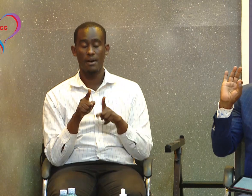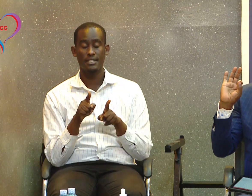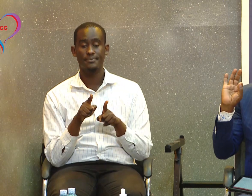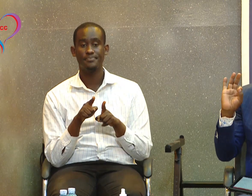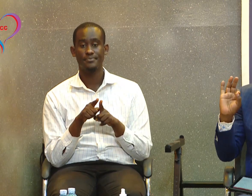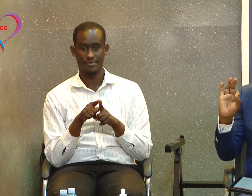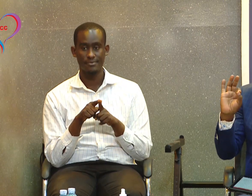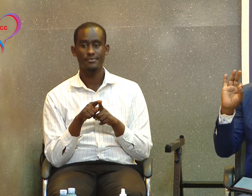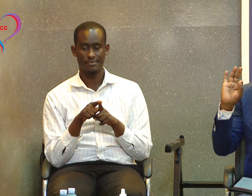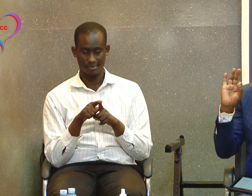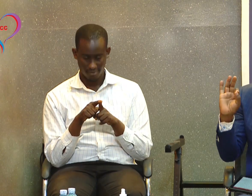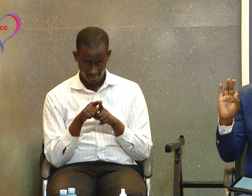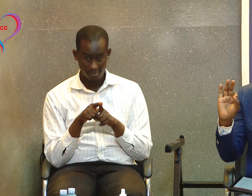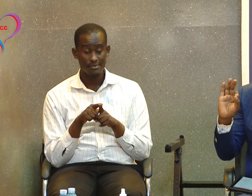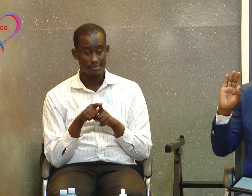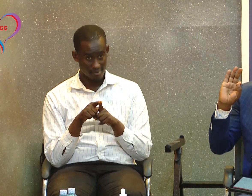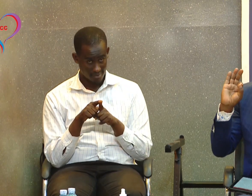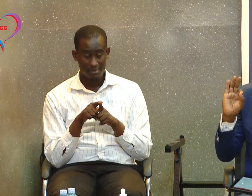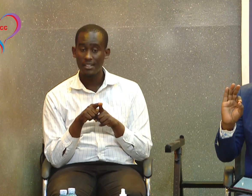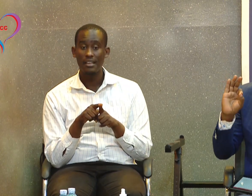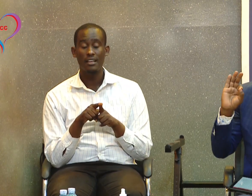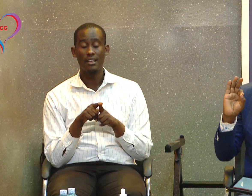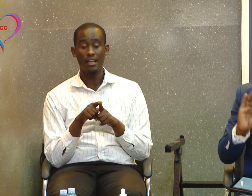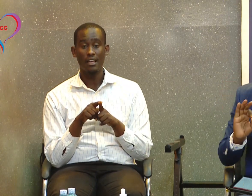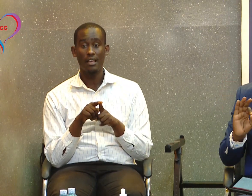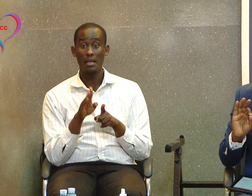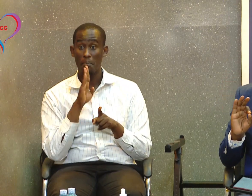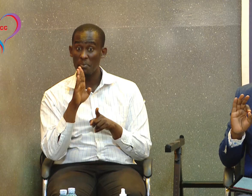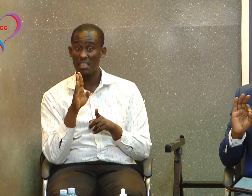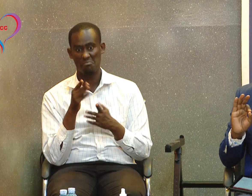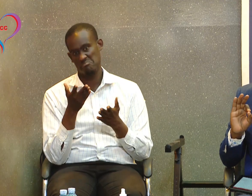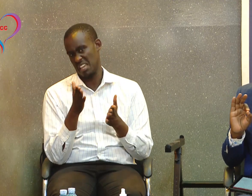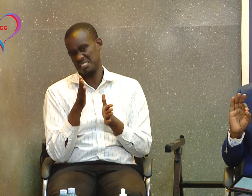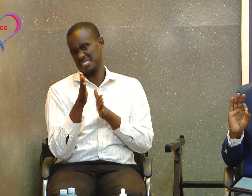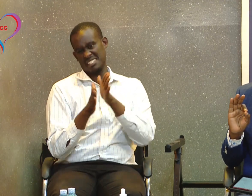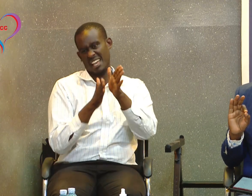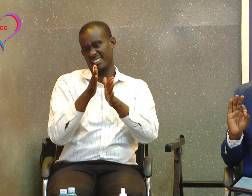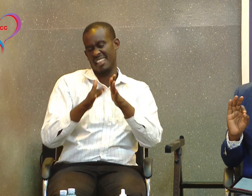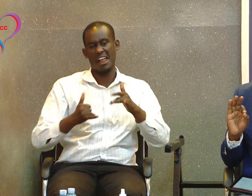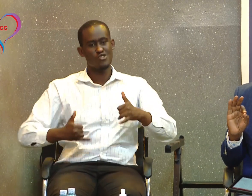was joyful, it was pleasant. Let us continue to push for it.